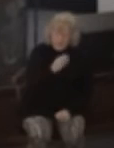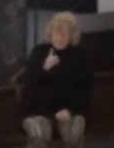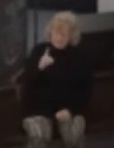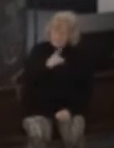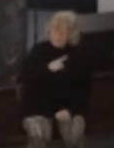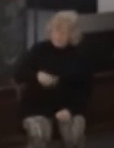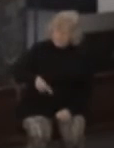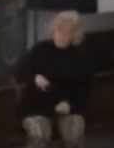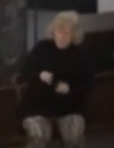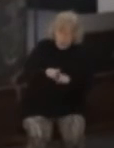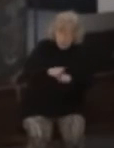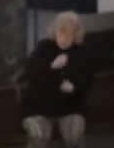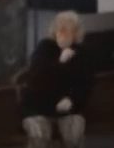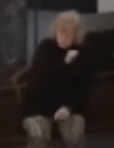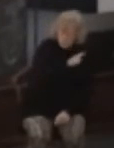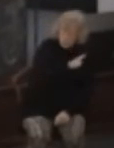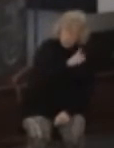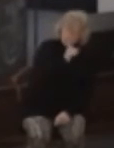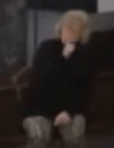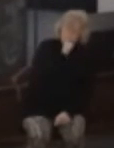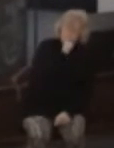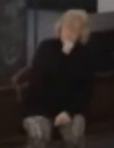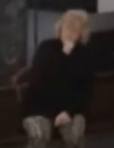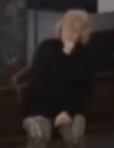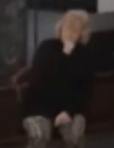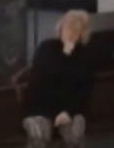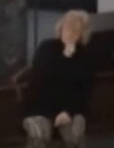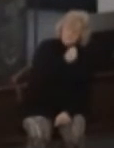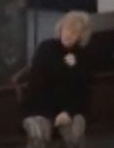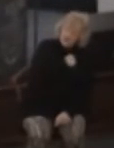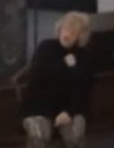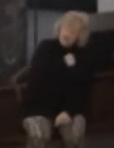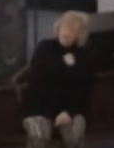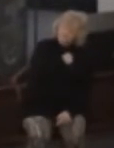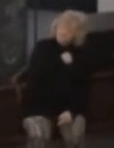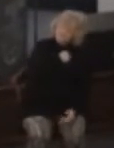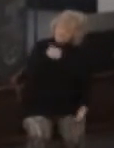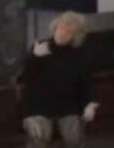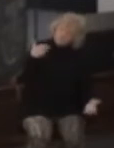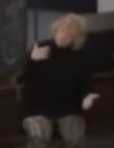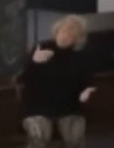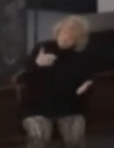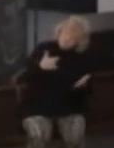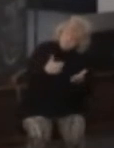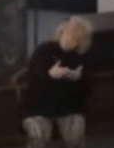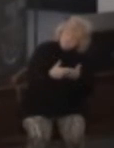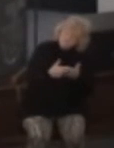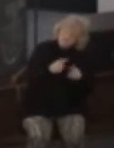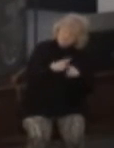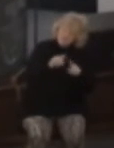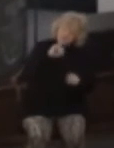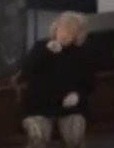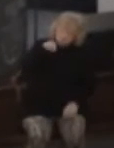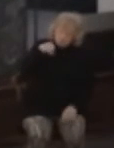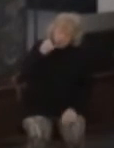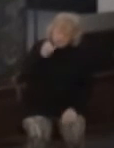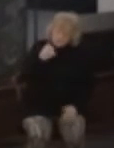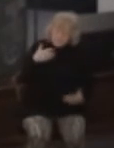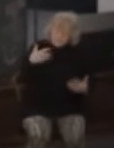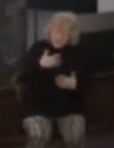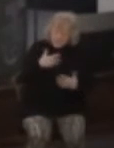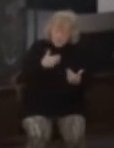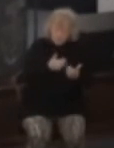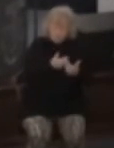Saul. Help us to remember that love brings us together. Jealousy and fear separate